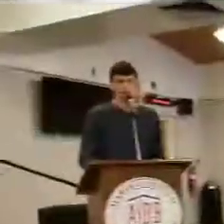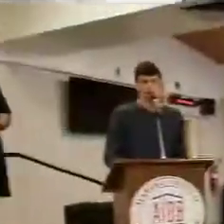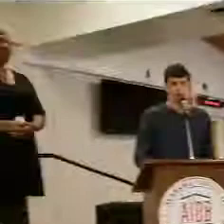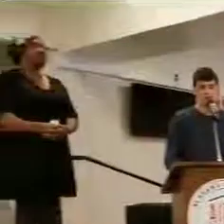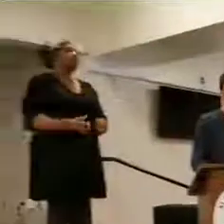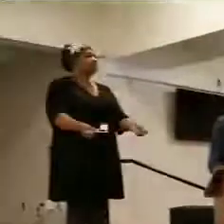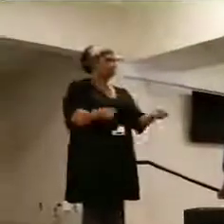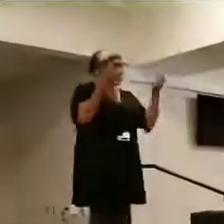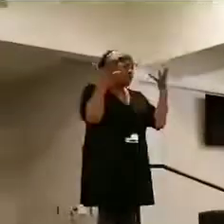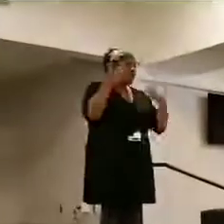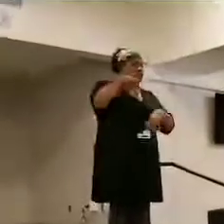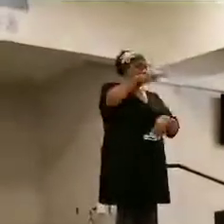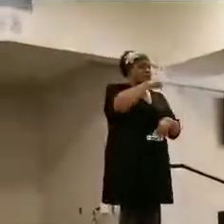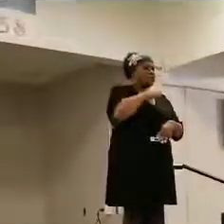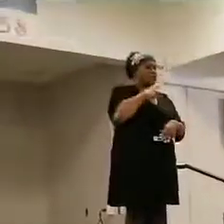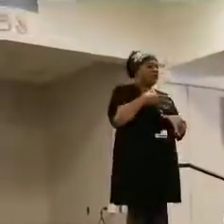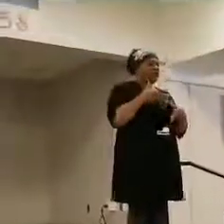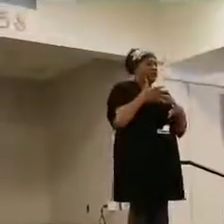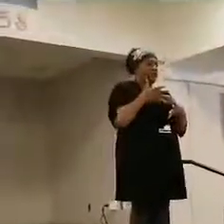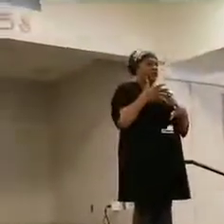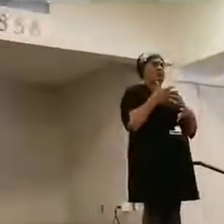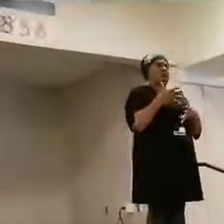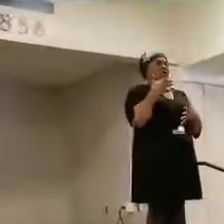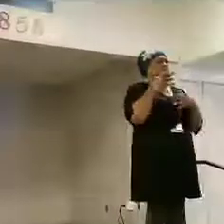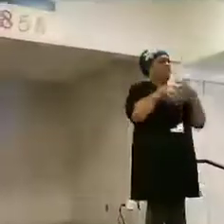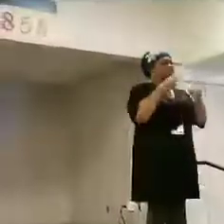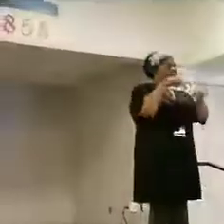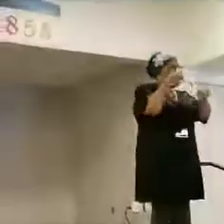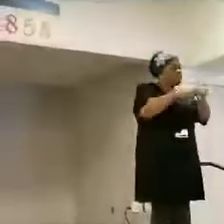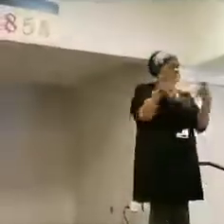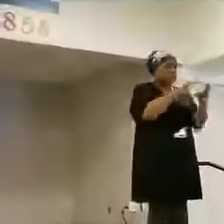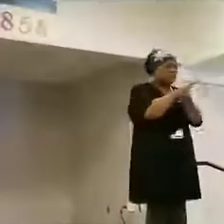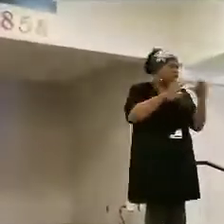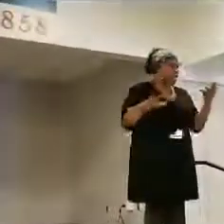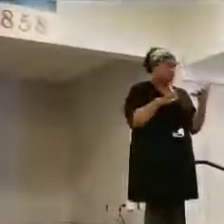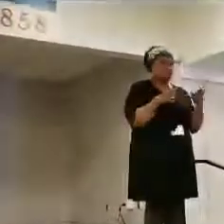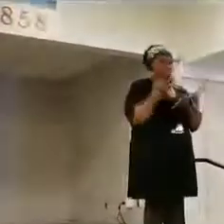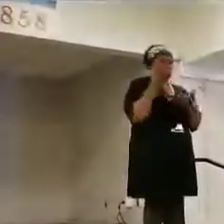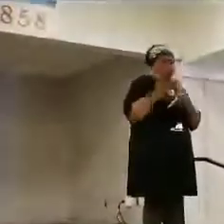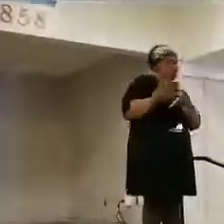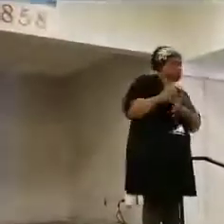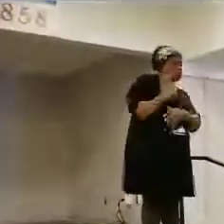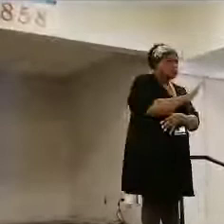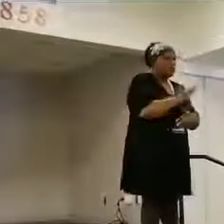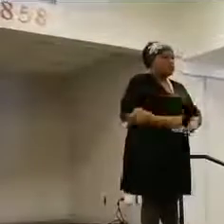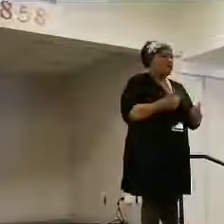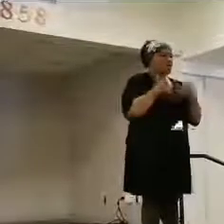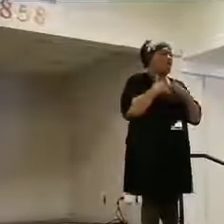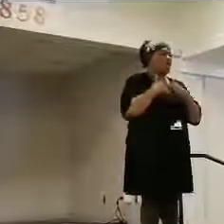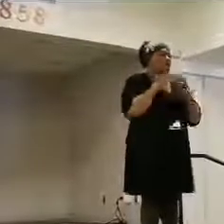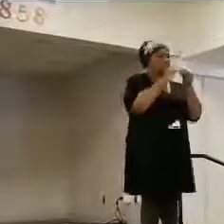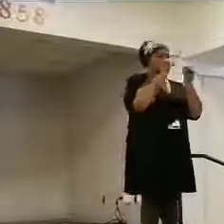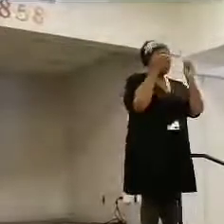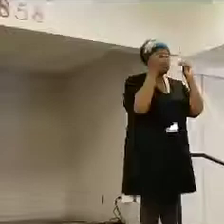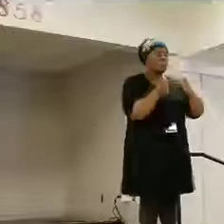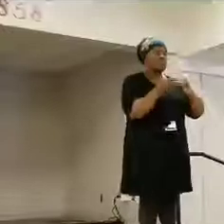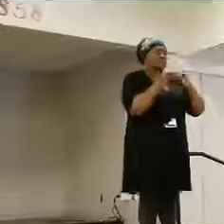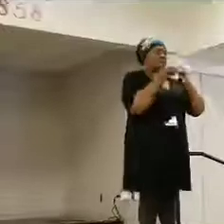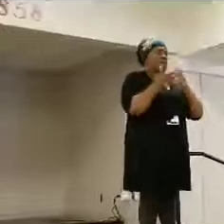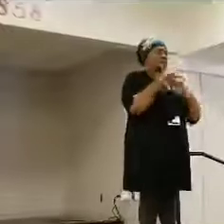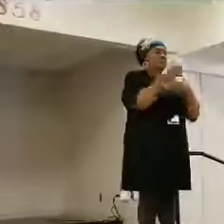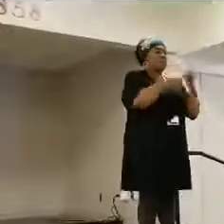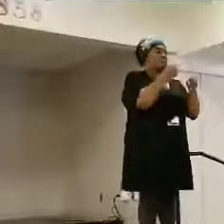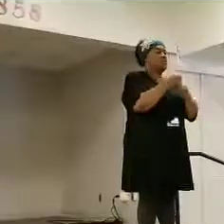How many of you have ever been affected by any type of natural disaster? According to Statista.com, in the